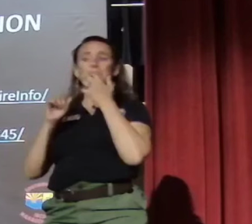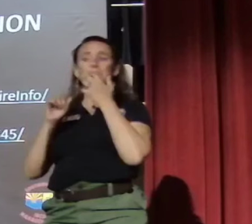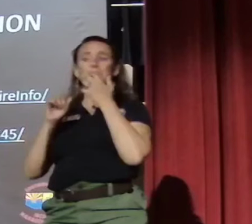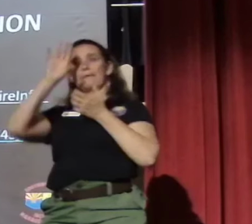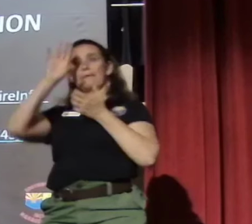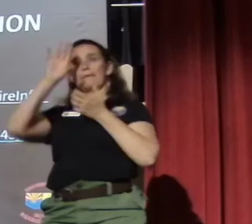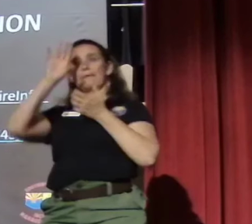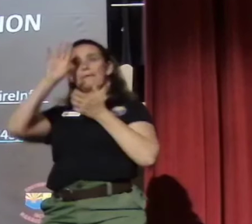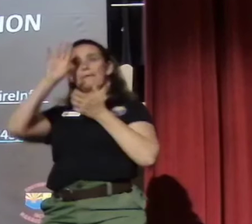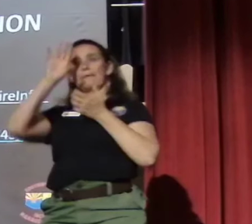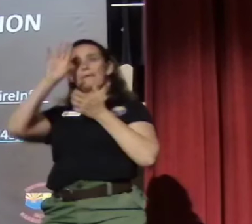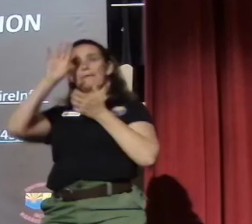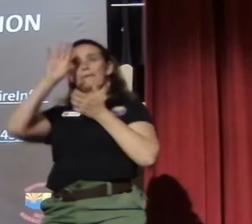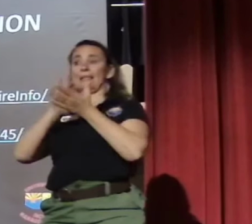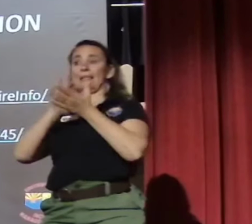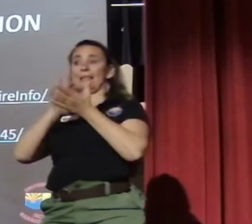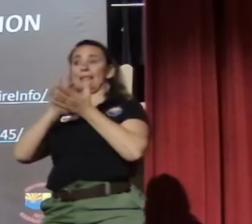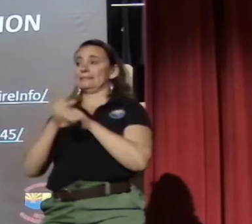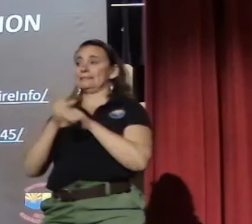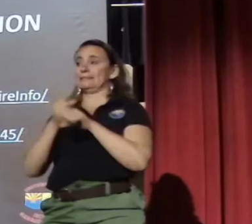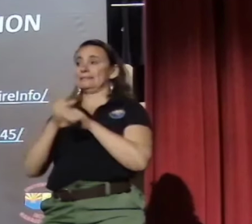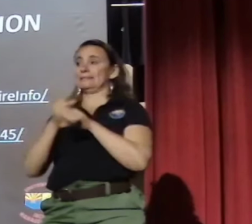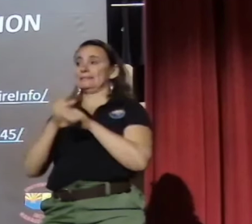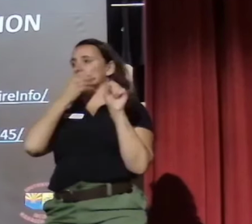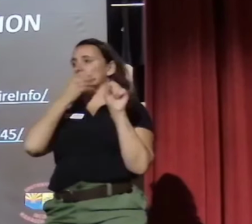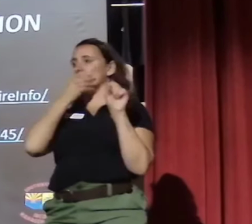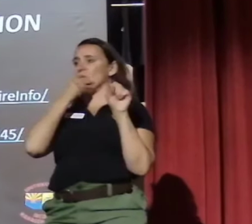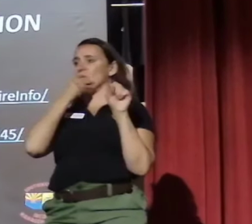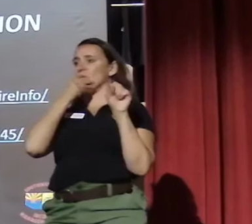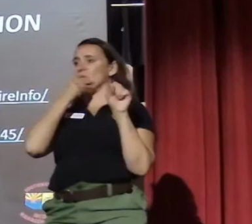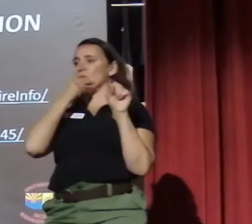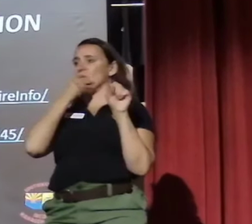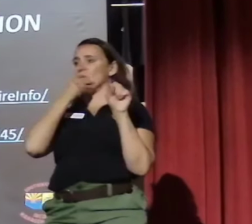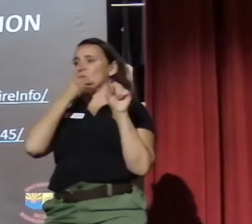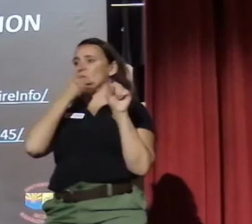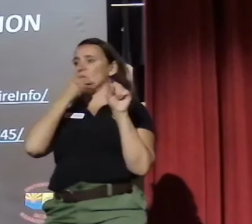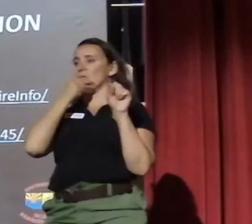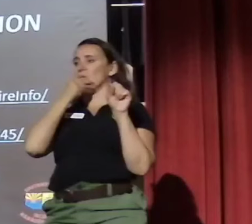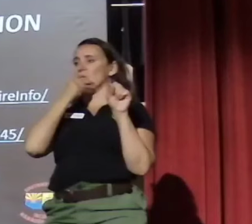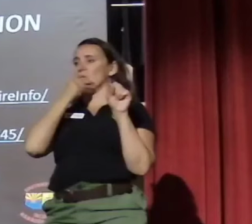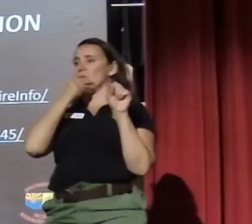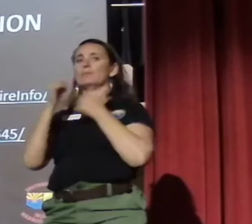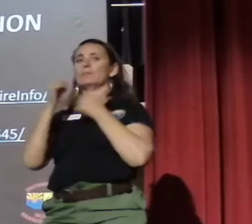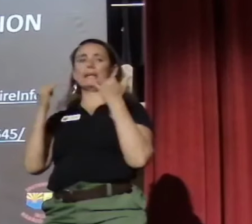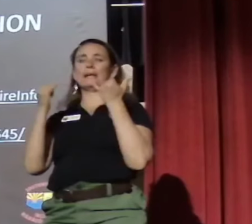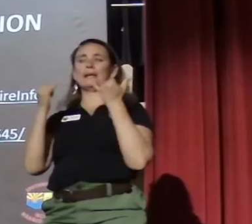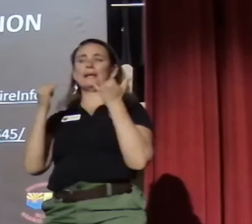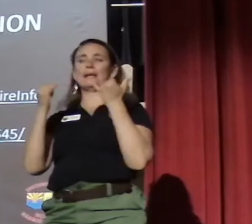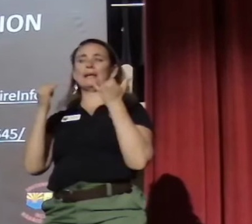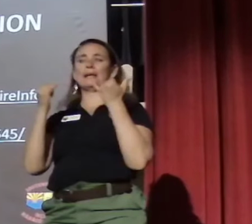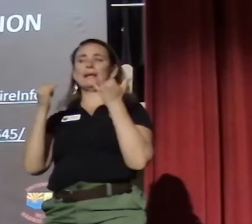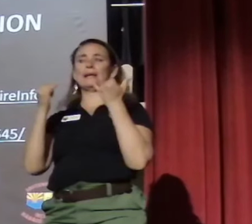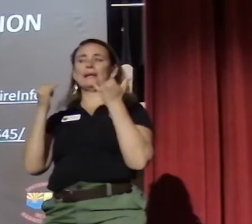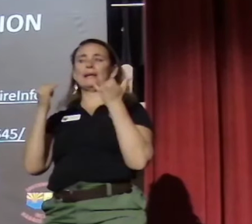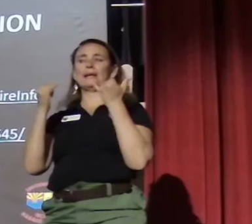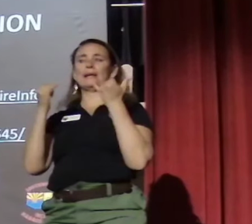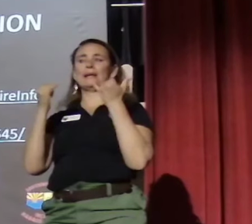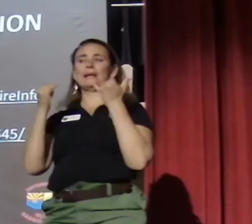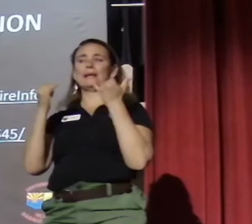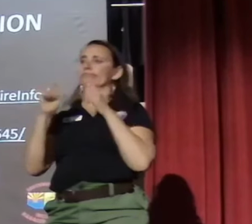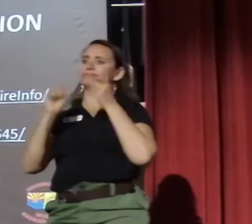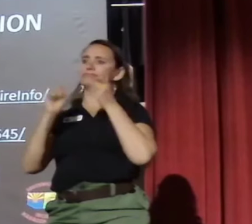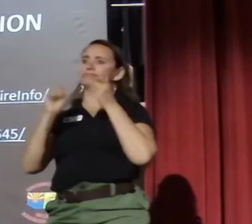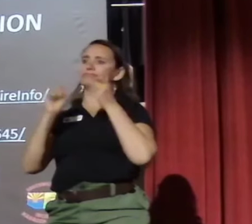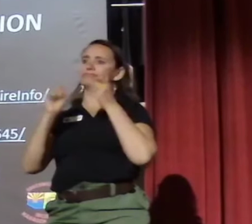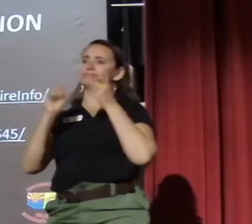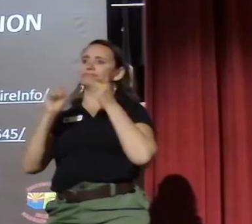there's no threat whatsoever, albeit there's no threat right now, the fire can move around where it can become a threat.